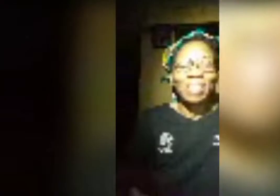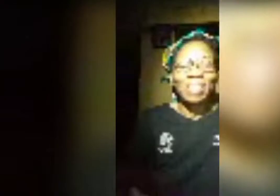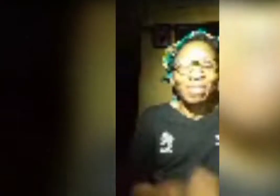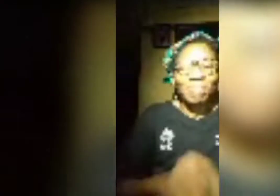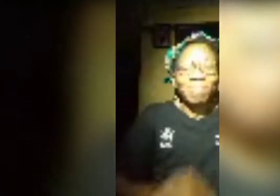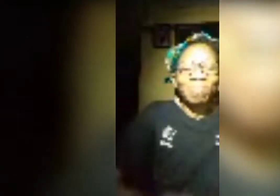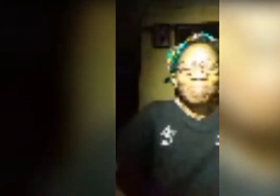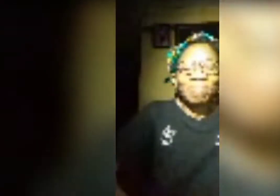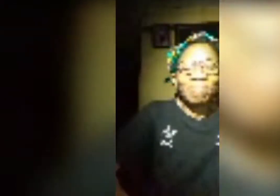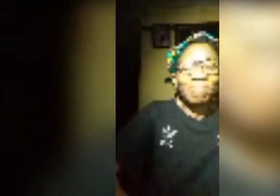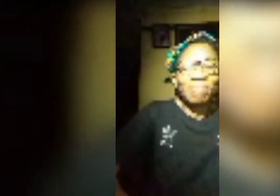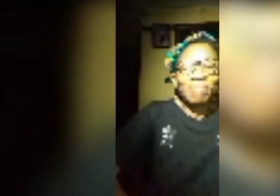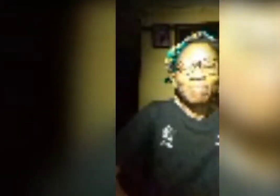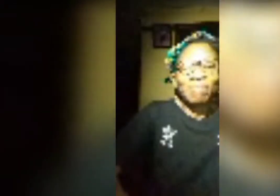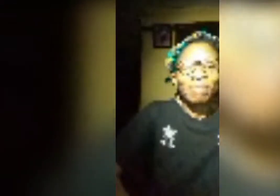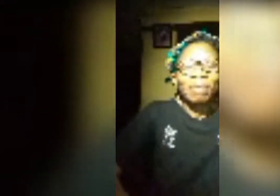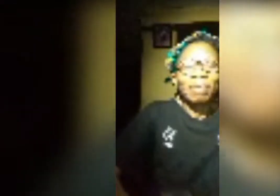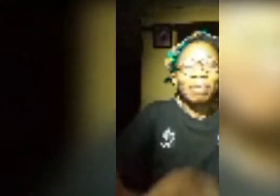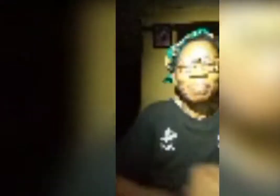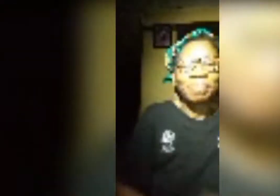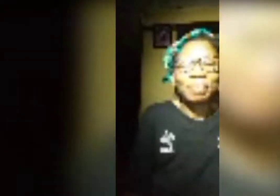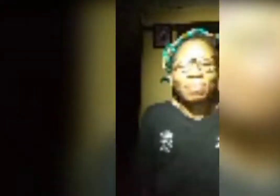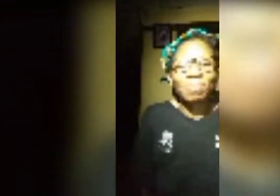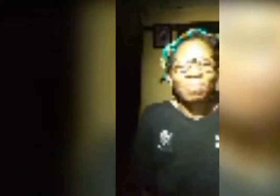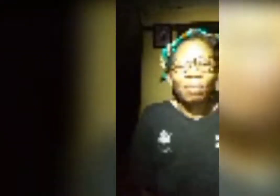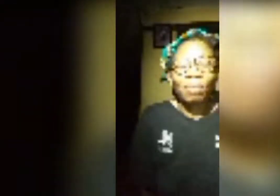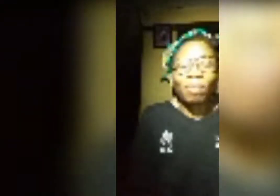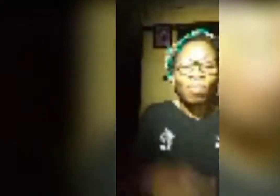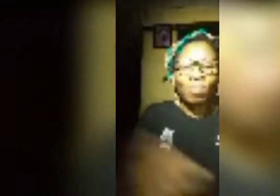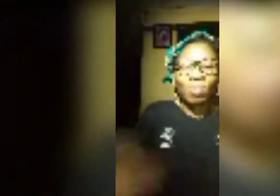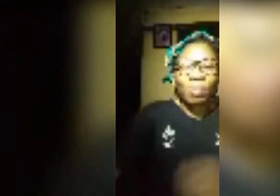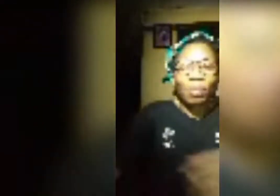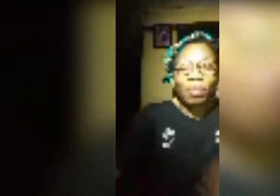let's take Jafar. Jafaru, please come on the spotlight.